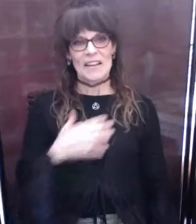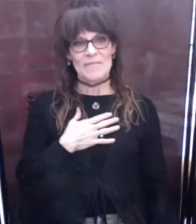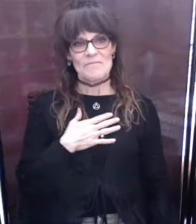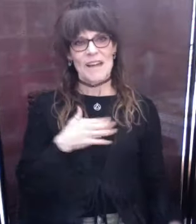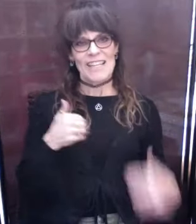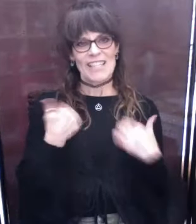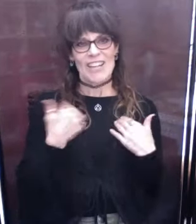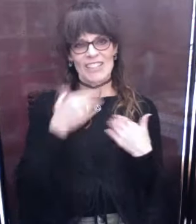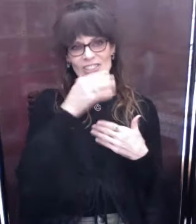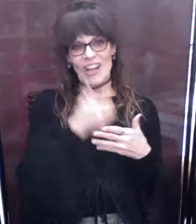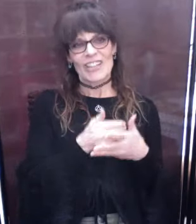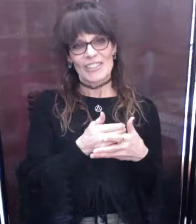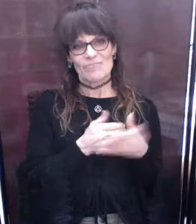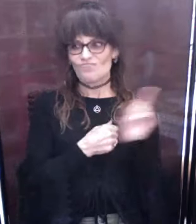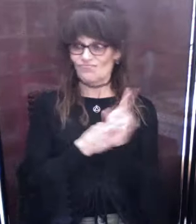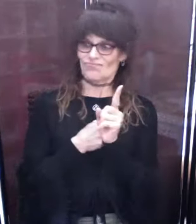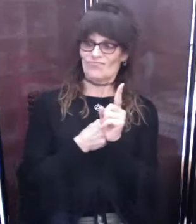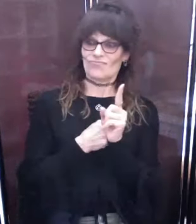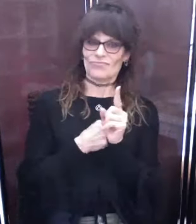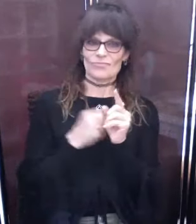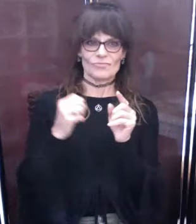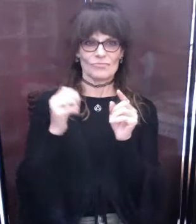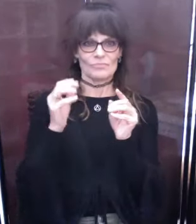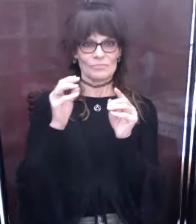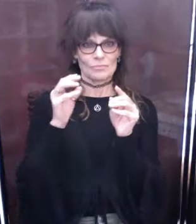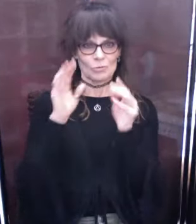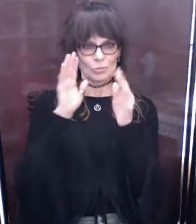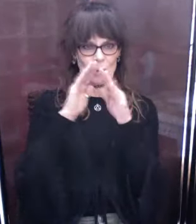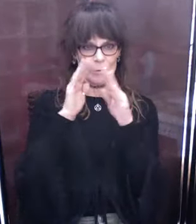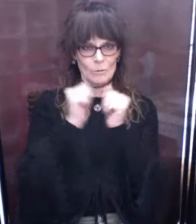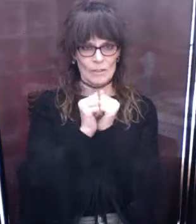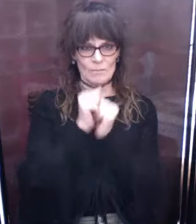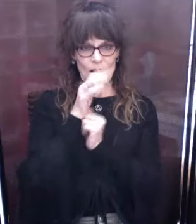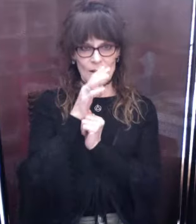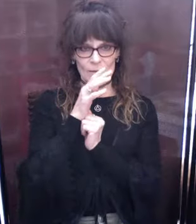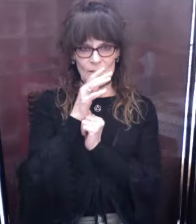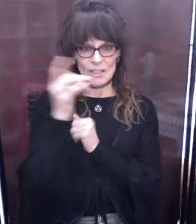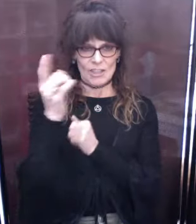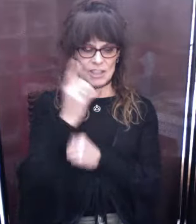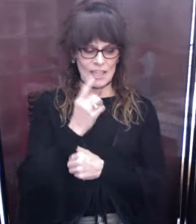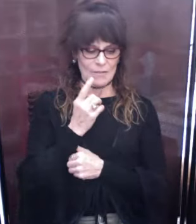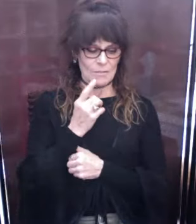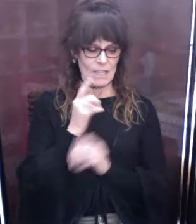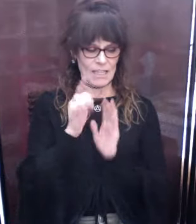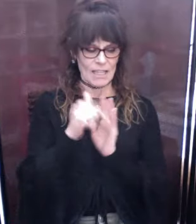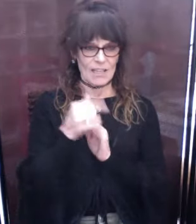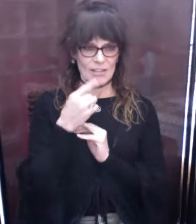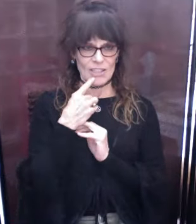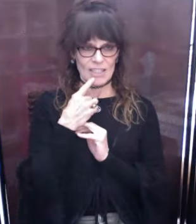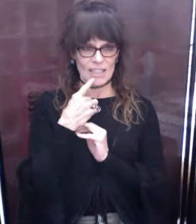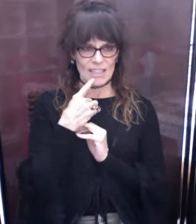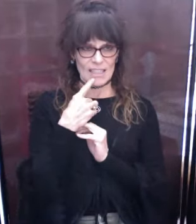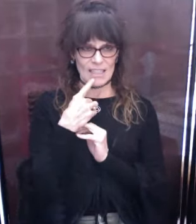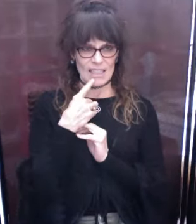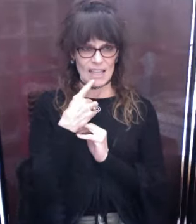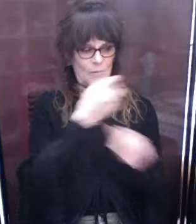good, in trouble with mom. And then she came over to me a couple minutes later, and I was bagging up some leaves, and she came up to